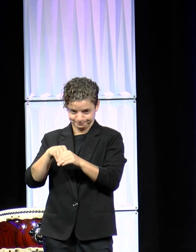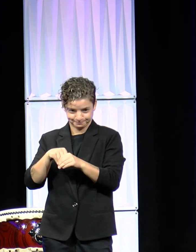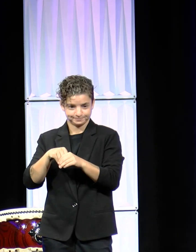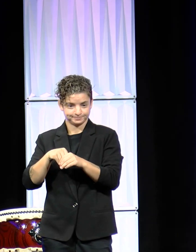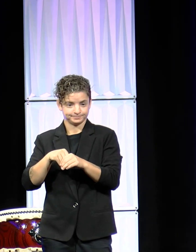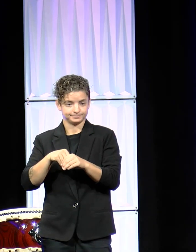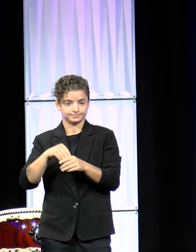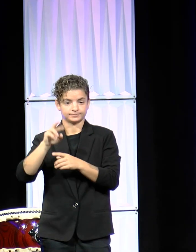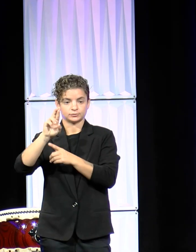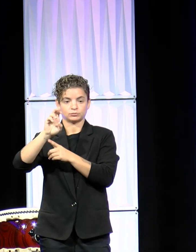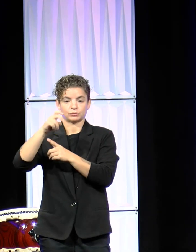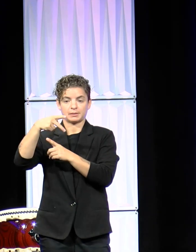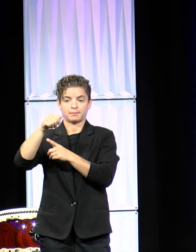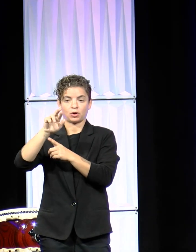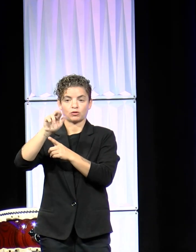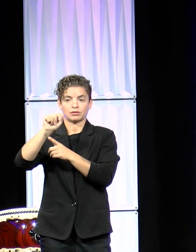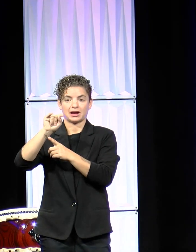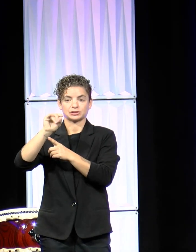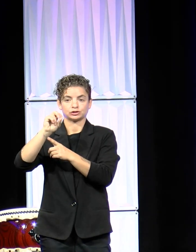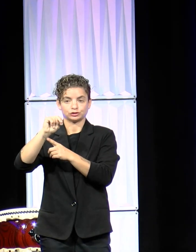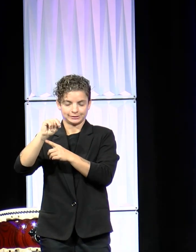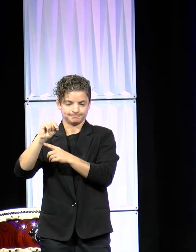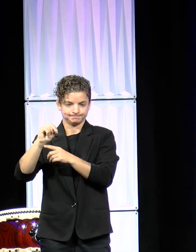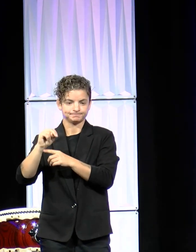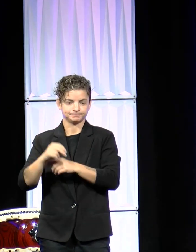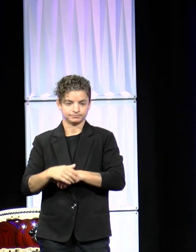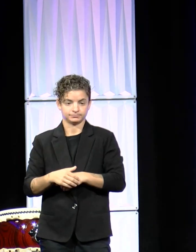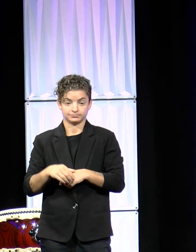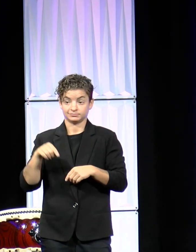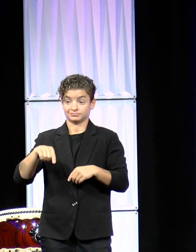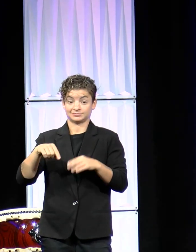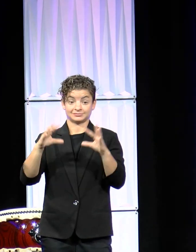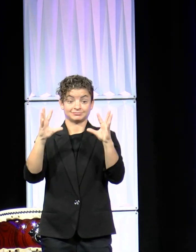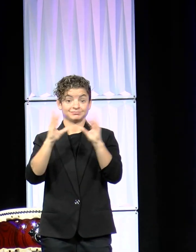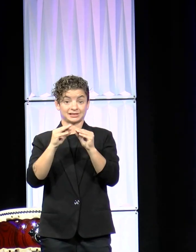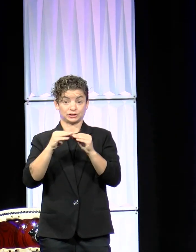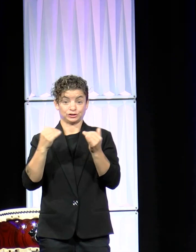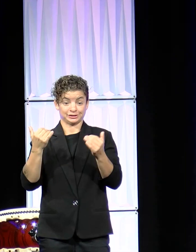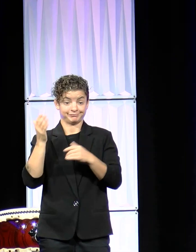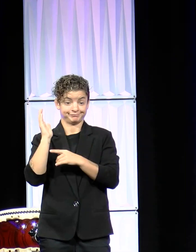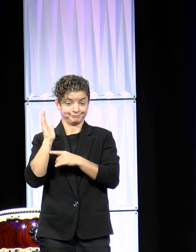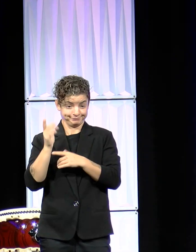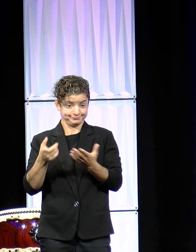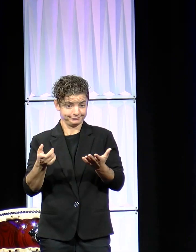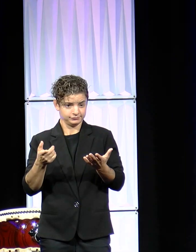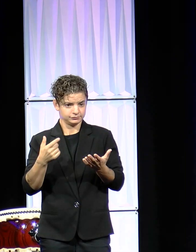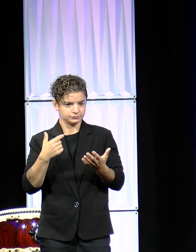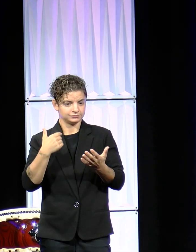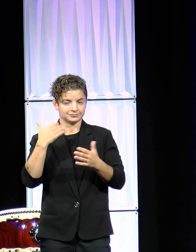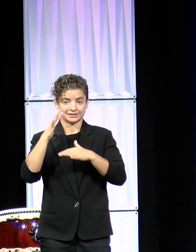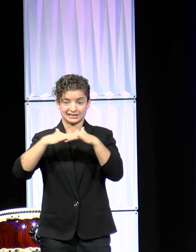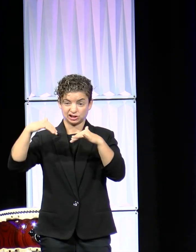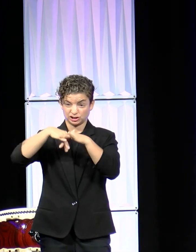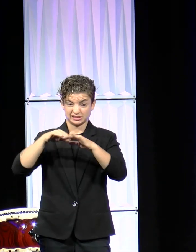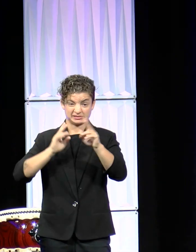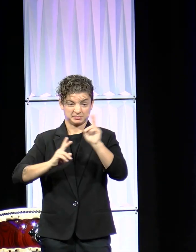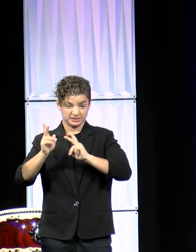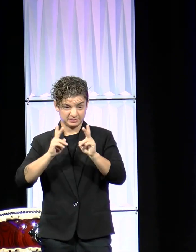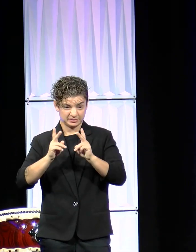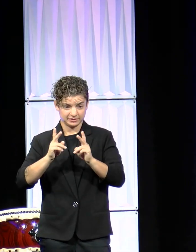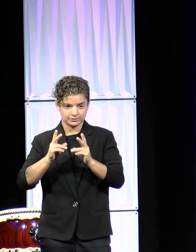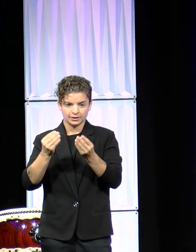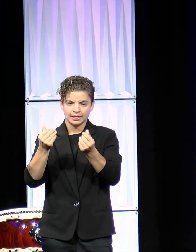conference with our indigenous siblings saying, we want more than the land and labor acknowledgements. And I was back there clapping.